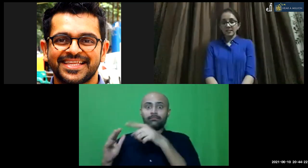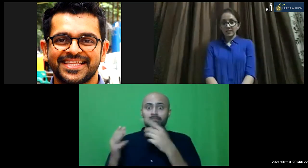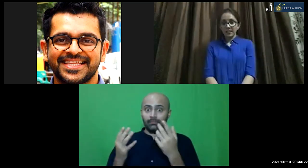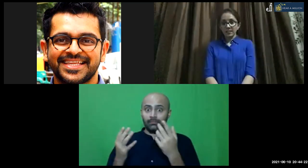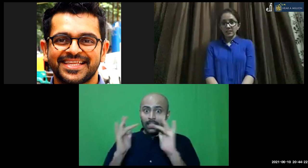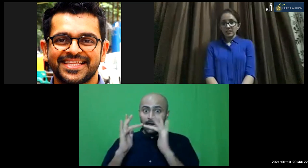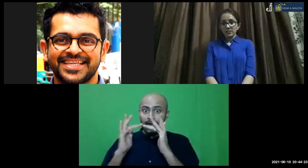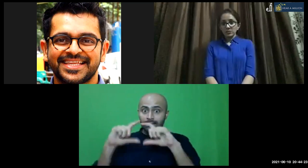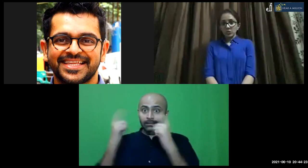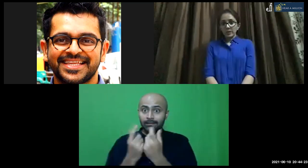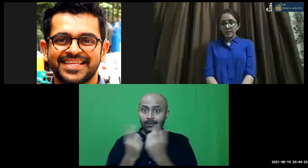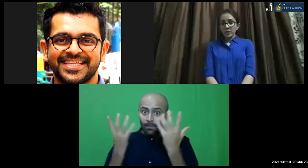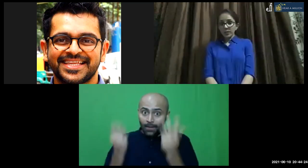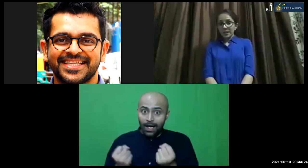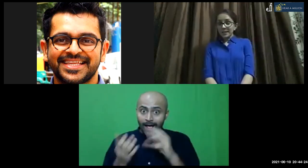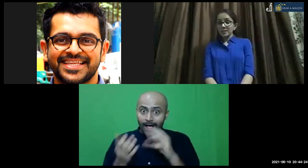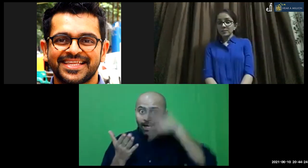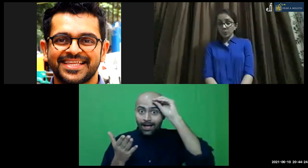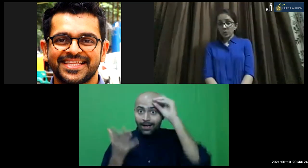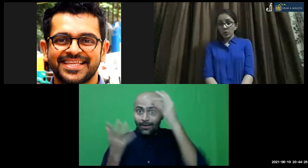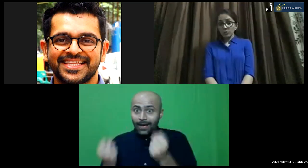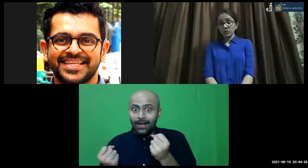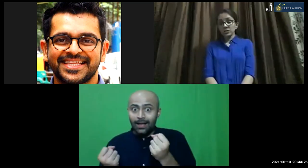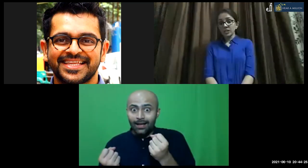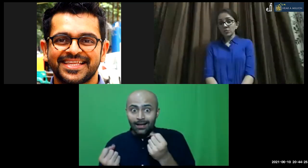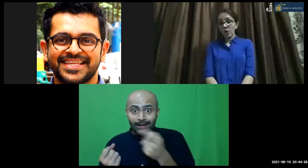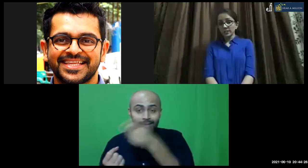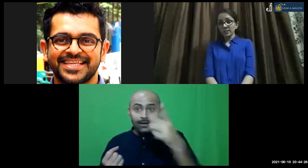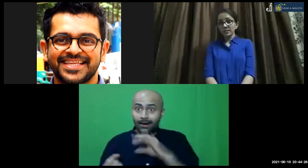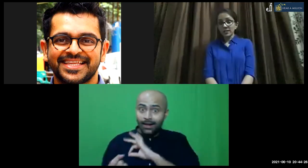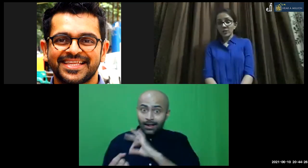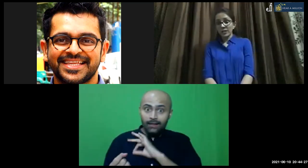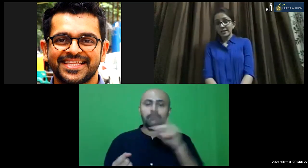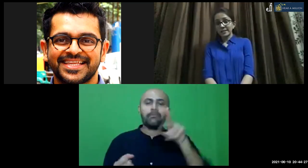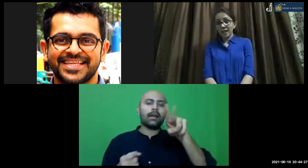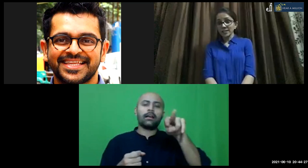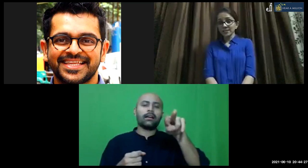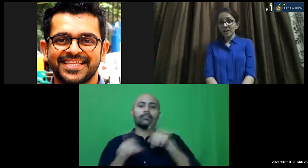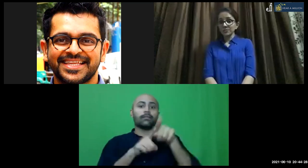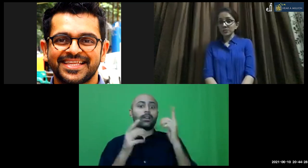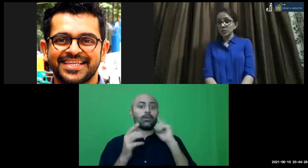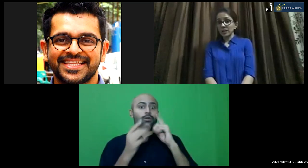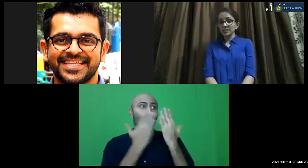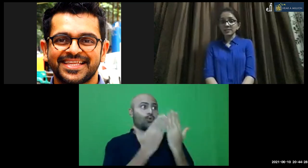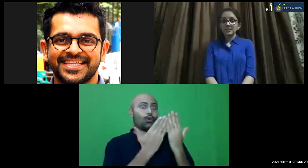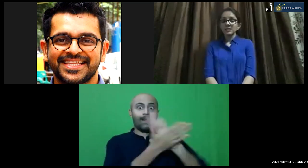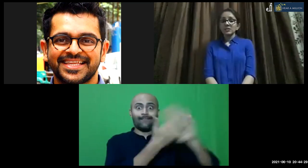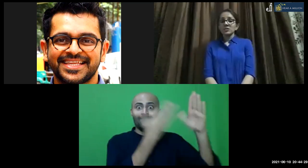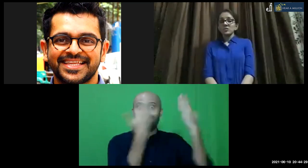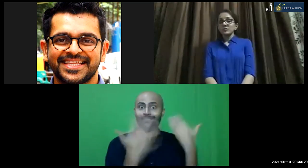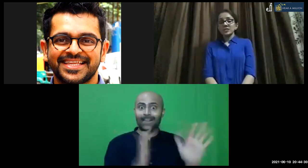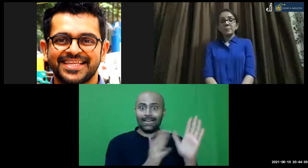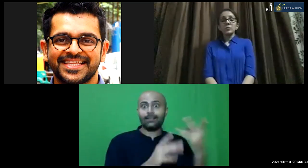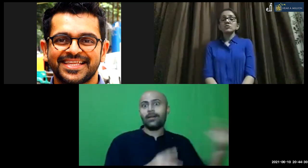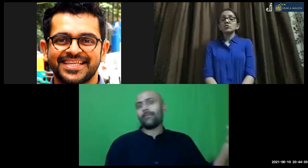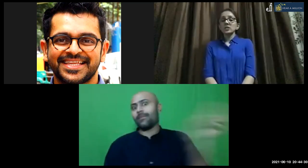starting learning, so when they're going back to home, would they still want an online class, after school class?